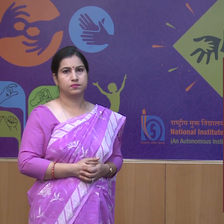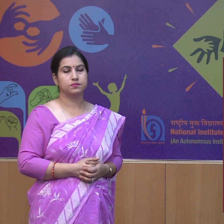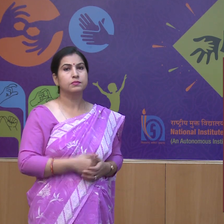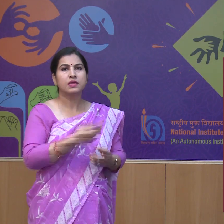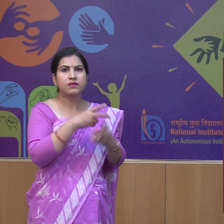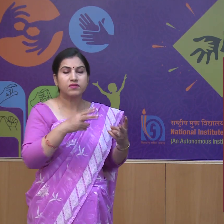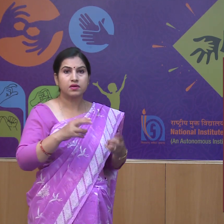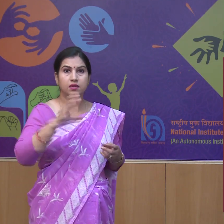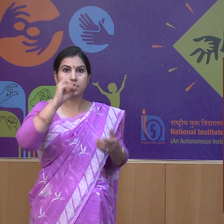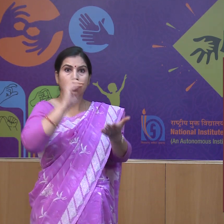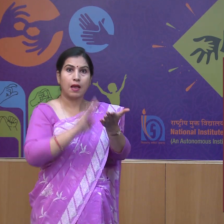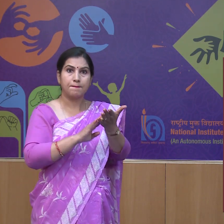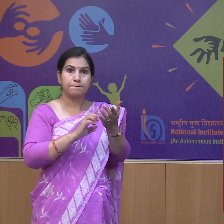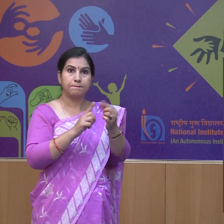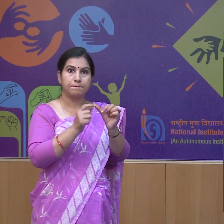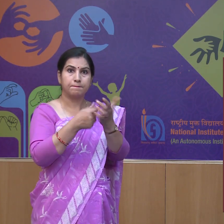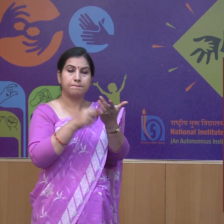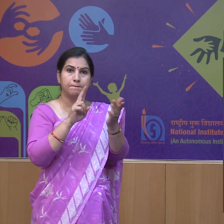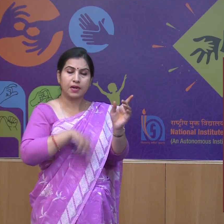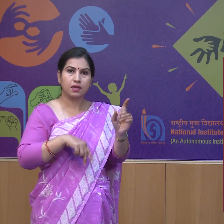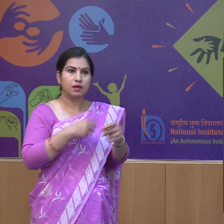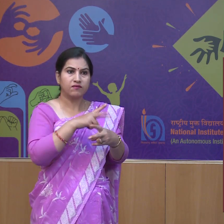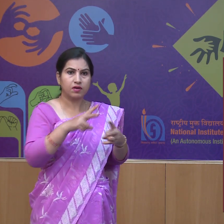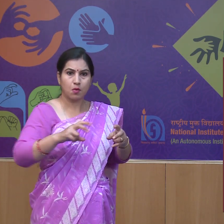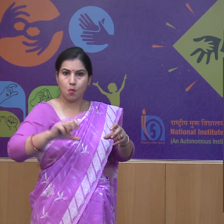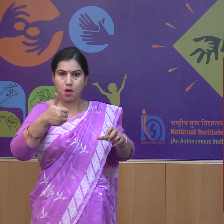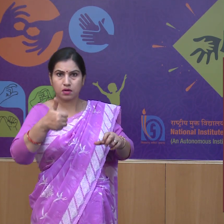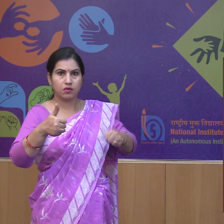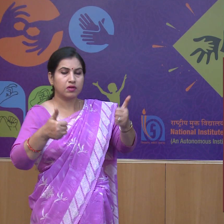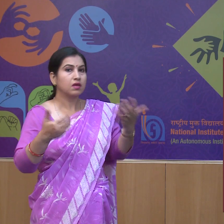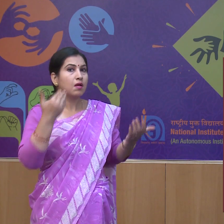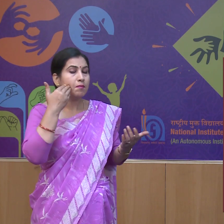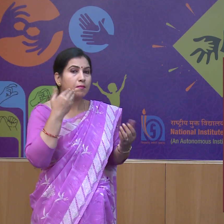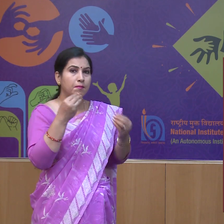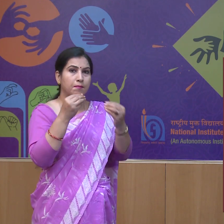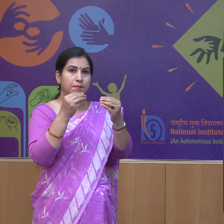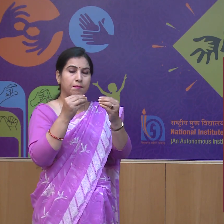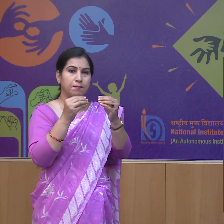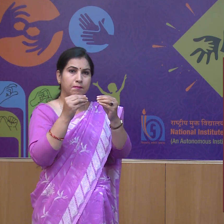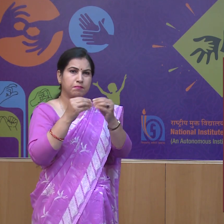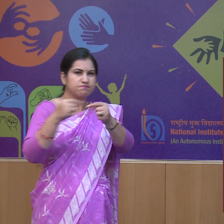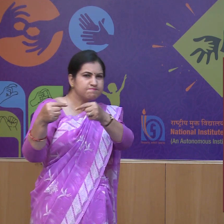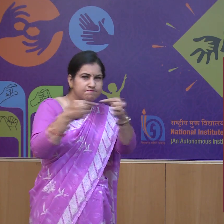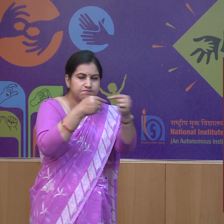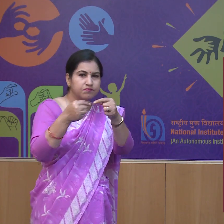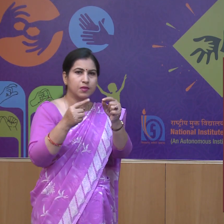Company's victory in the Battle of Plassey and Buxar made Britishers